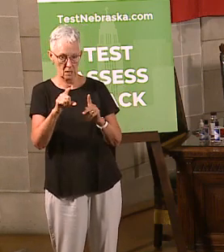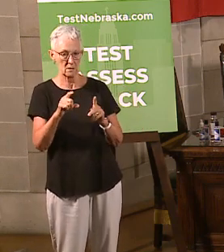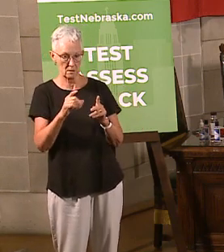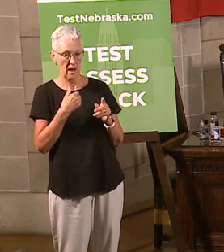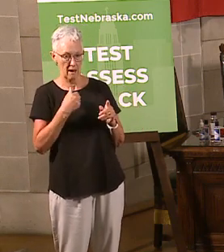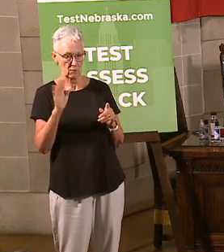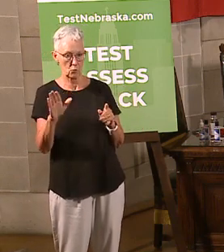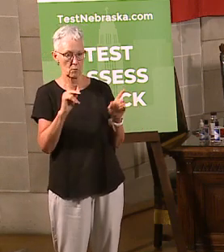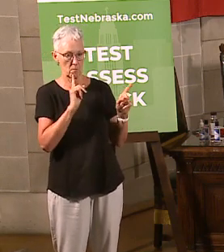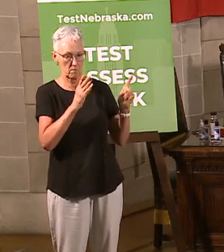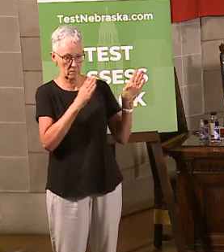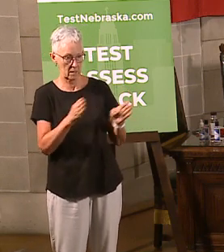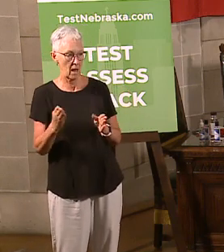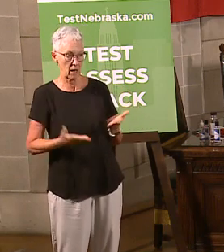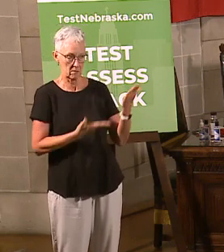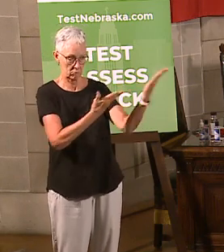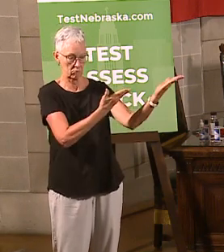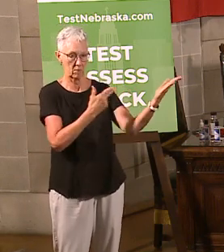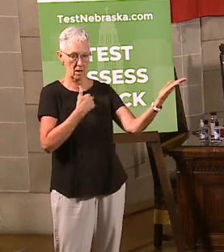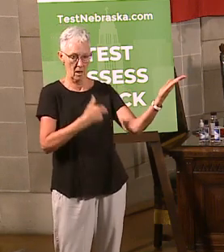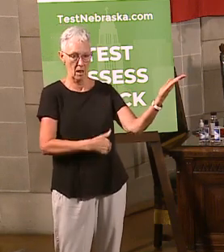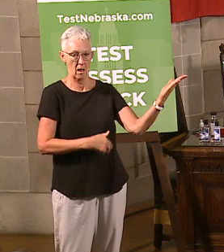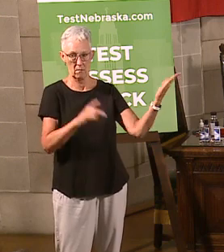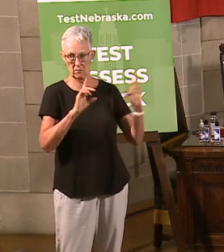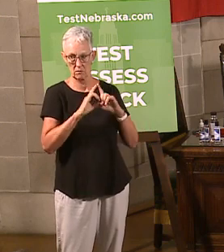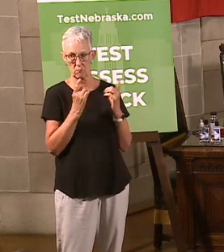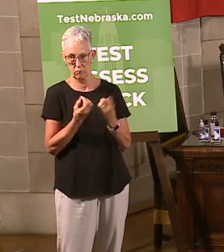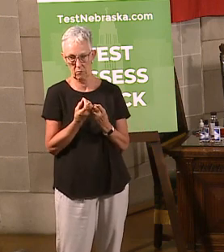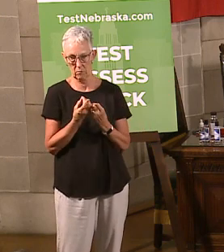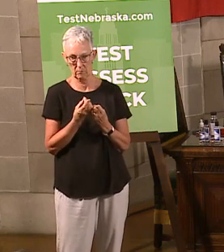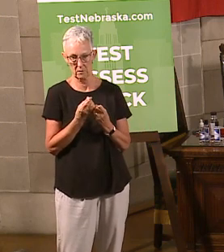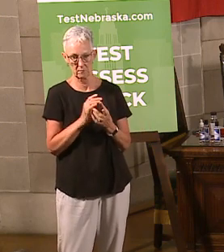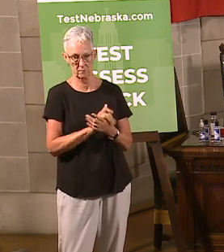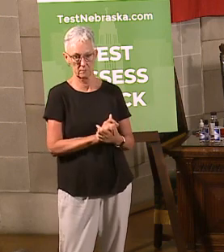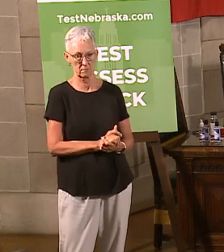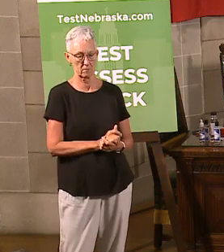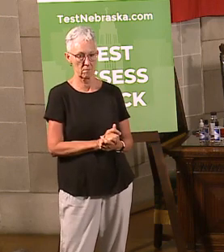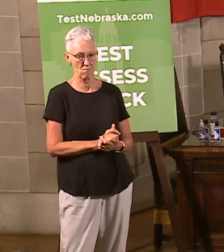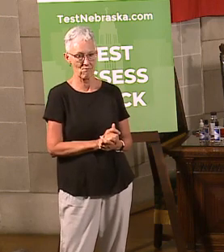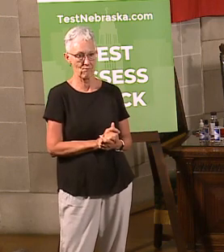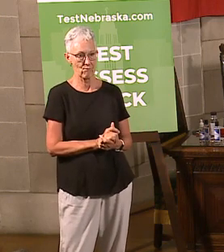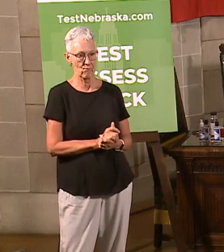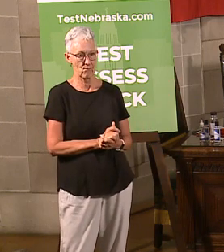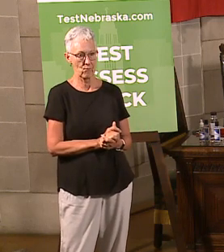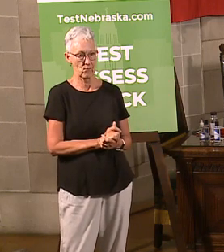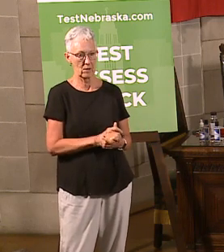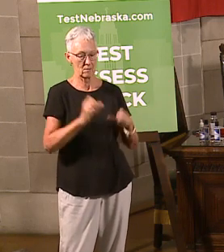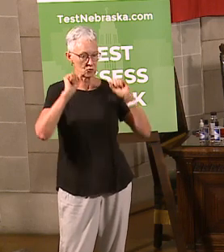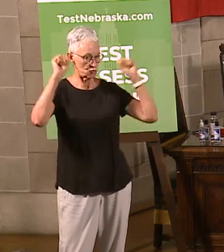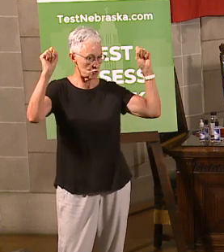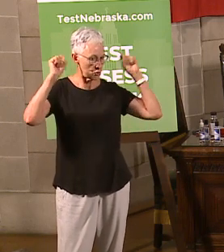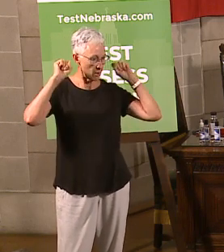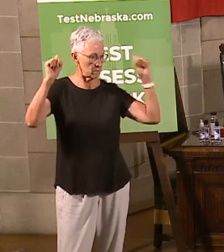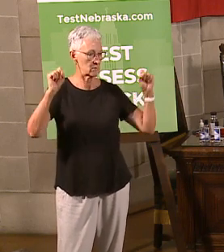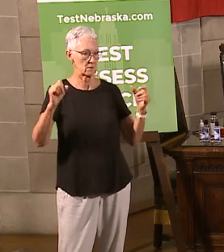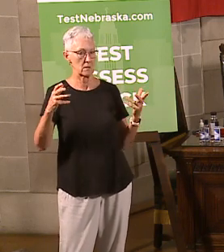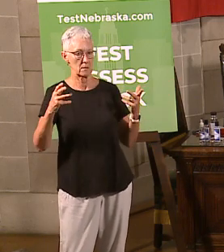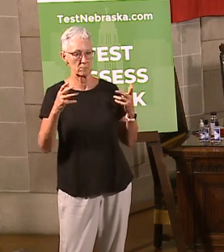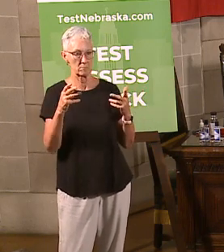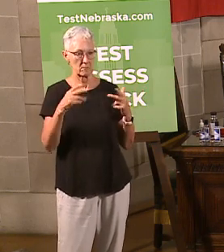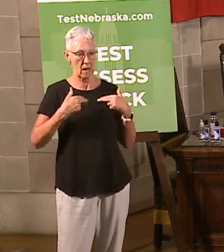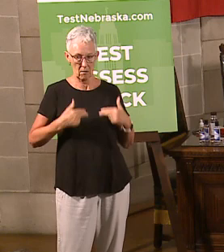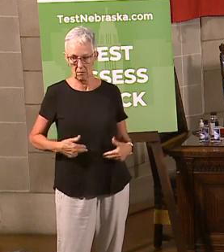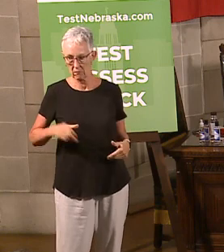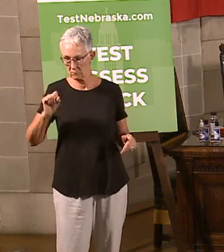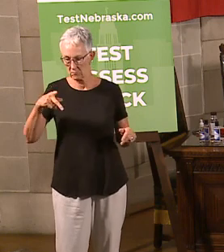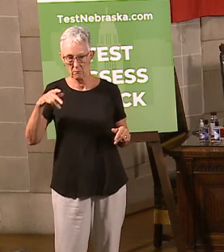health department and get that approved. Okay, so that's still part of what we have to do here as part of this. Gyms, fitness centers, health clubs, health spas will